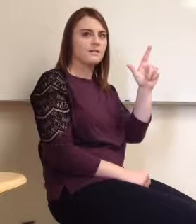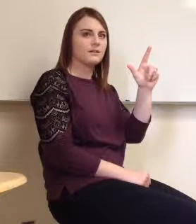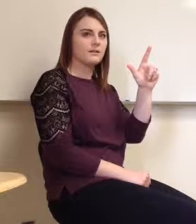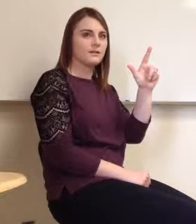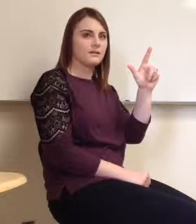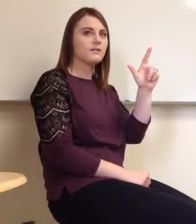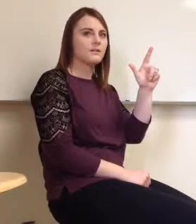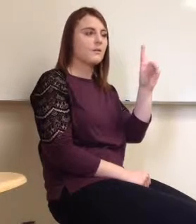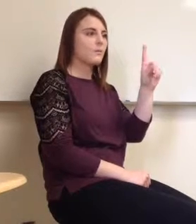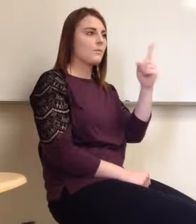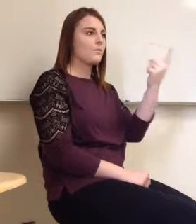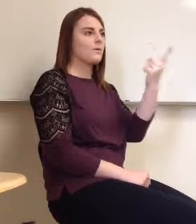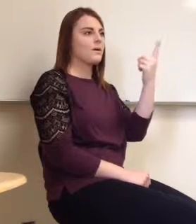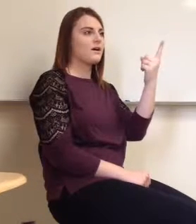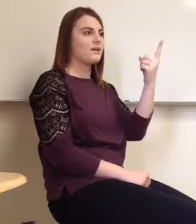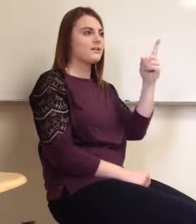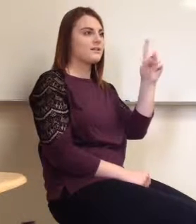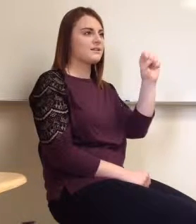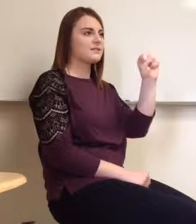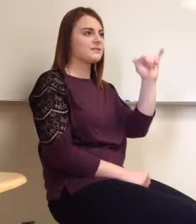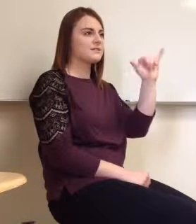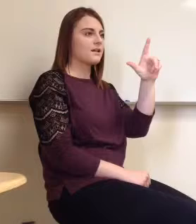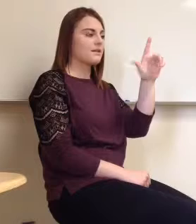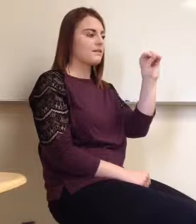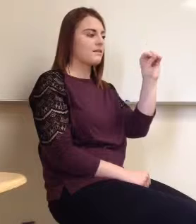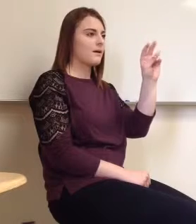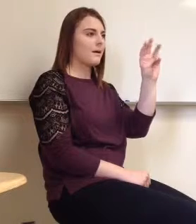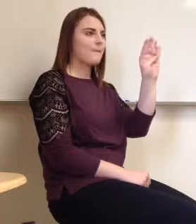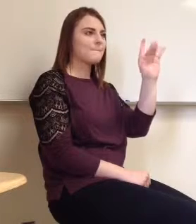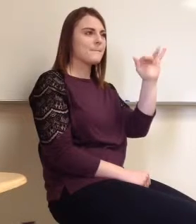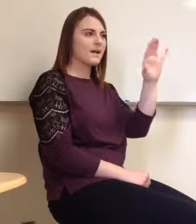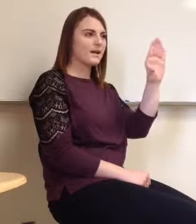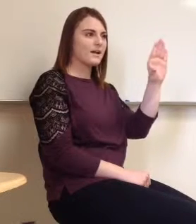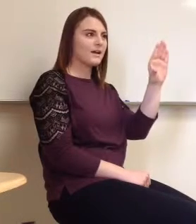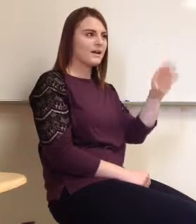at the dinner table. So in class, just short little words,